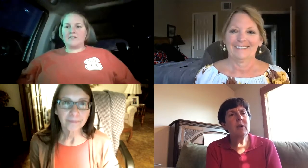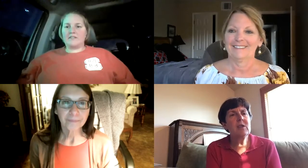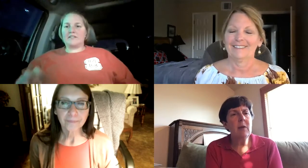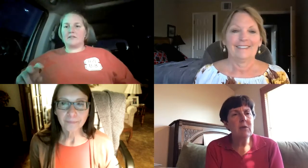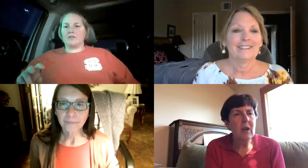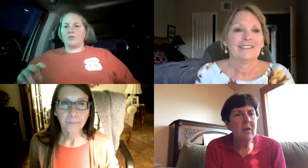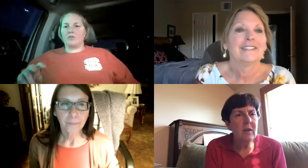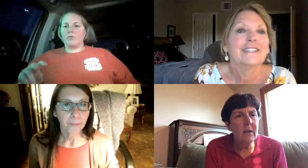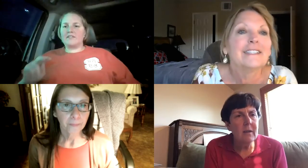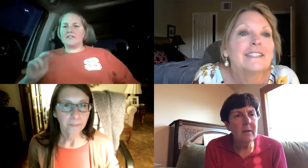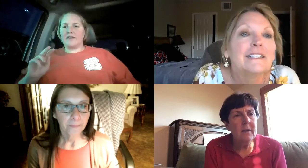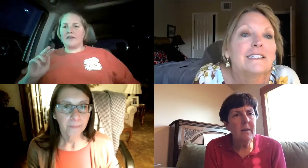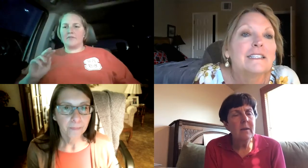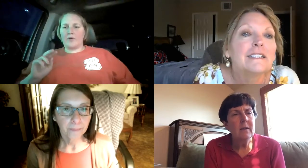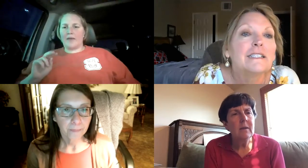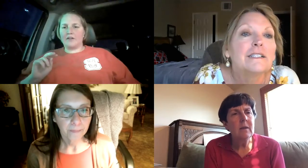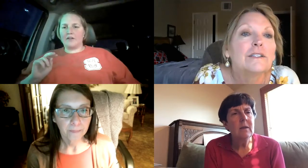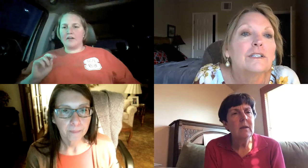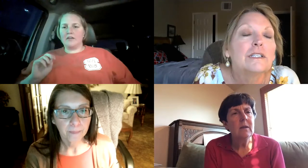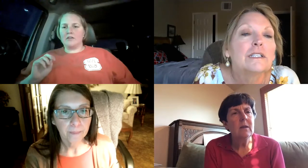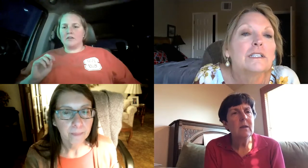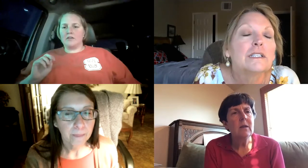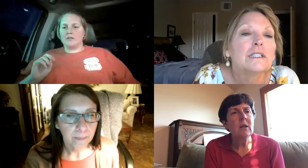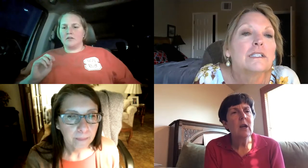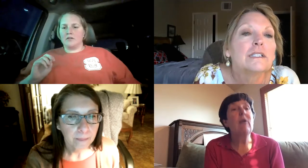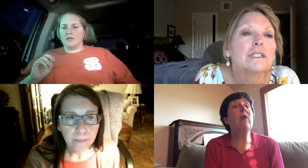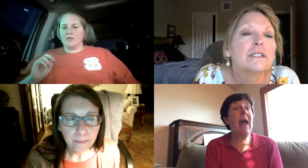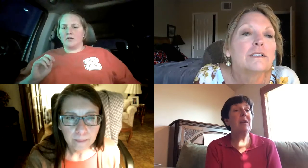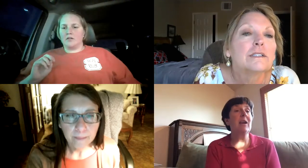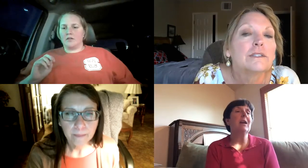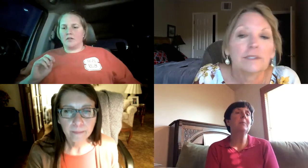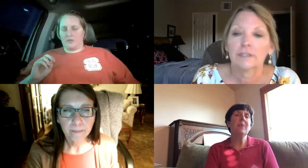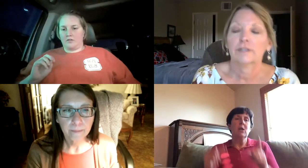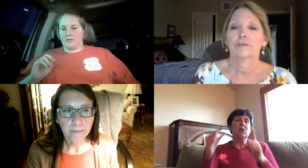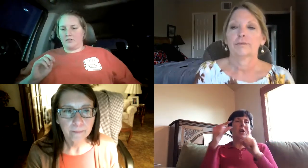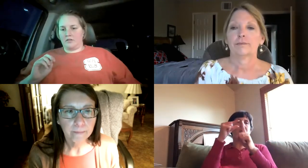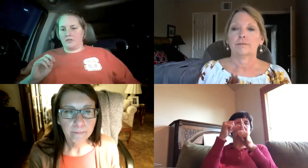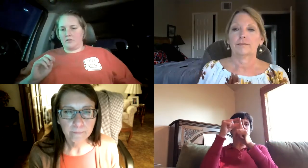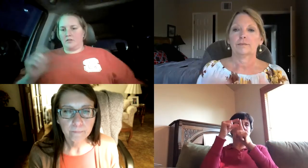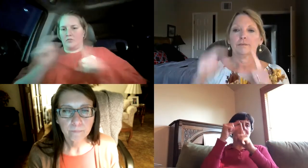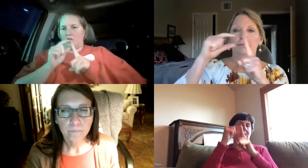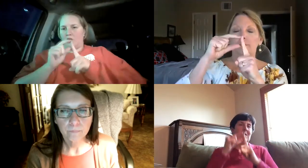What were you going to say, Rochelle? What's the sign for vocabulary? Vocabulary? So